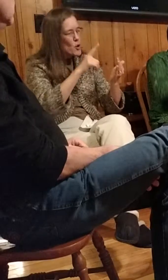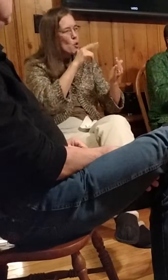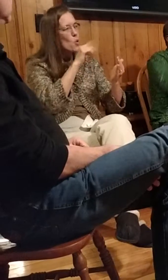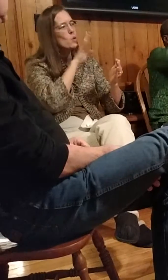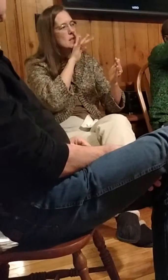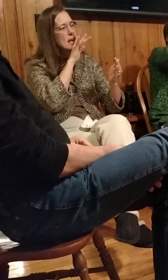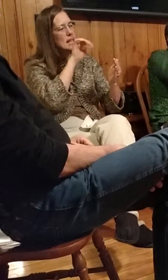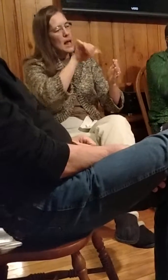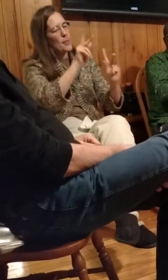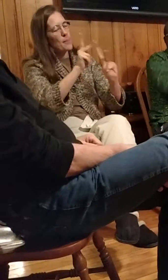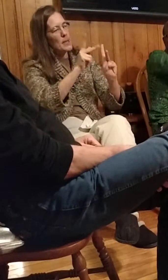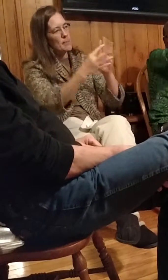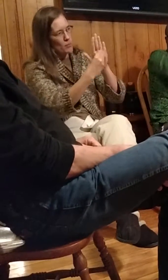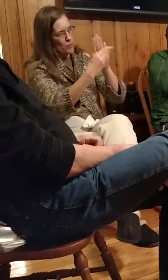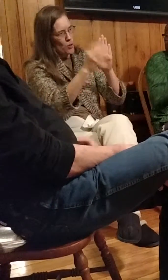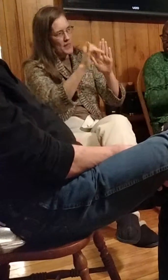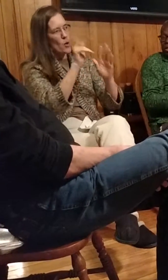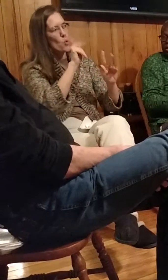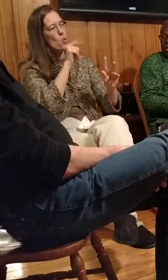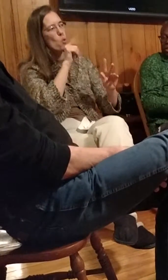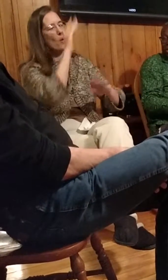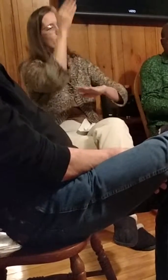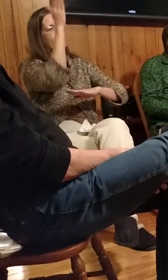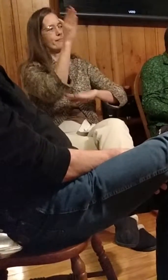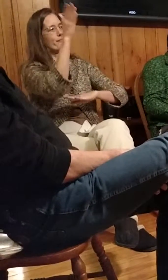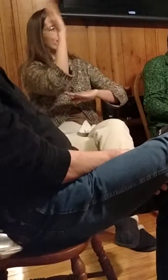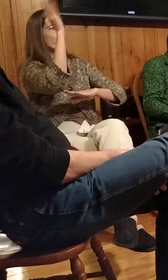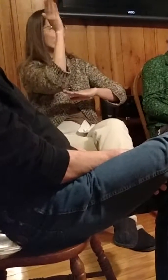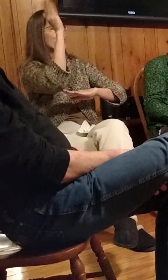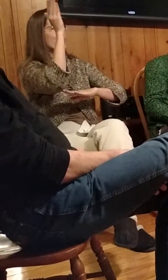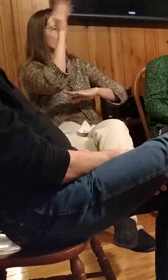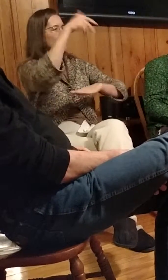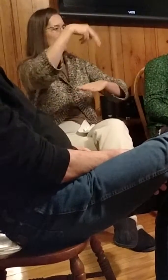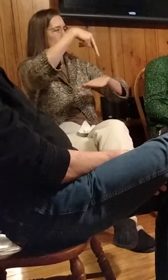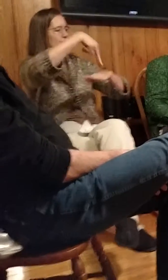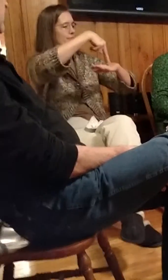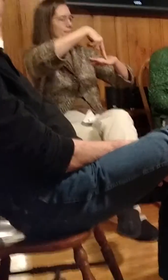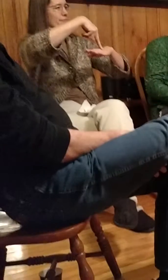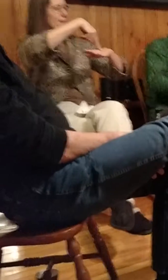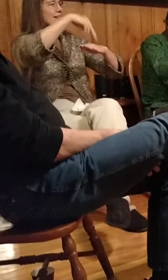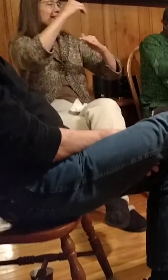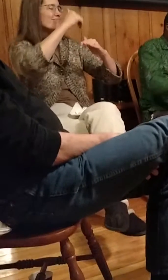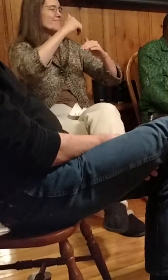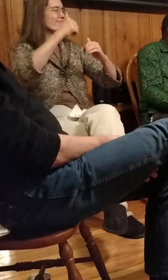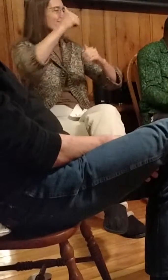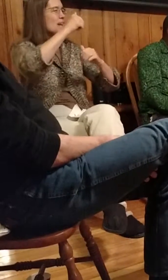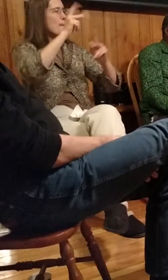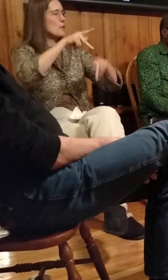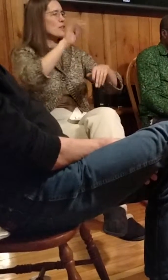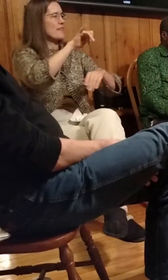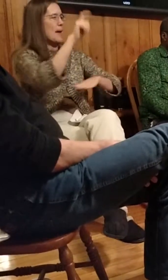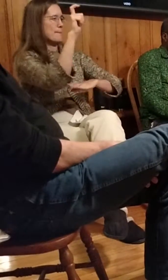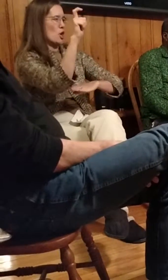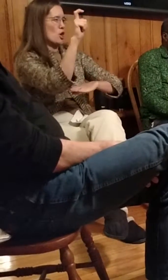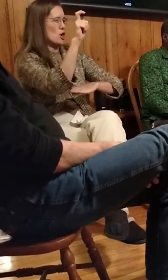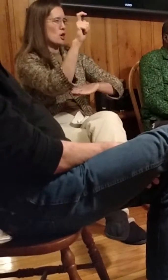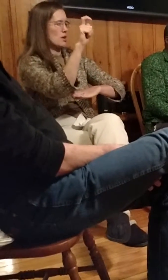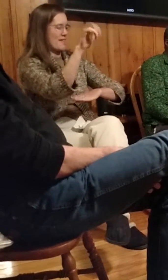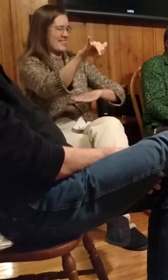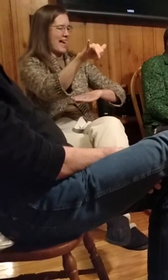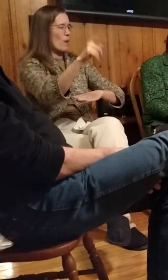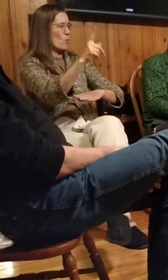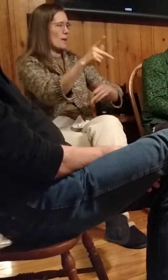Muslim. You see him standing in front, leading. Headman. Pardon? He's the headman. Yeah. Okay. So let's